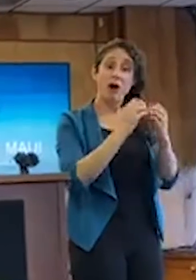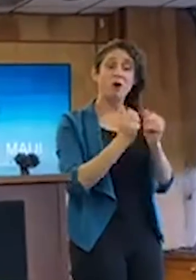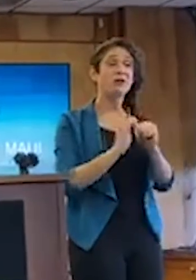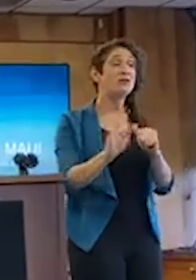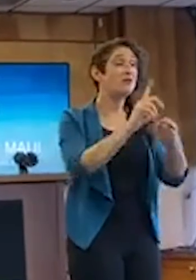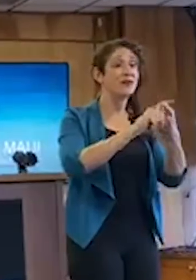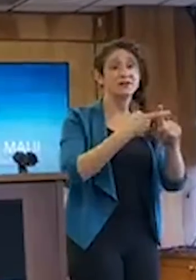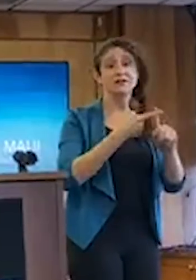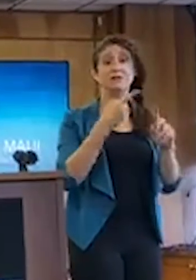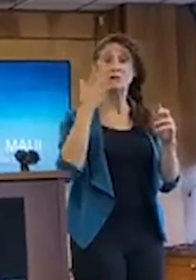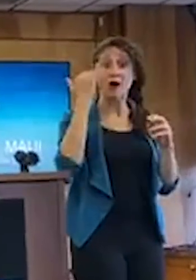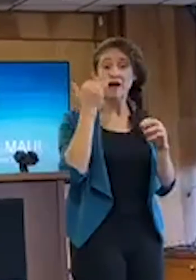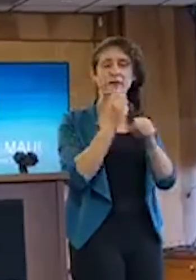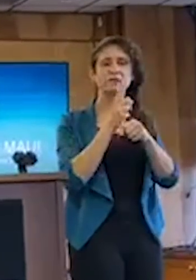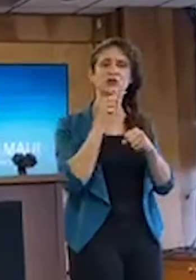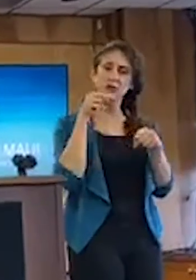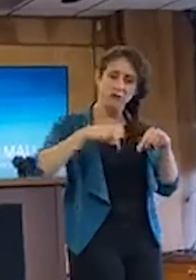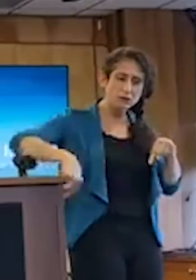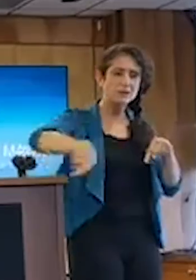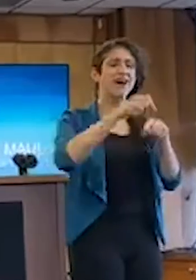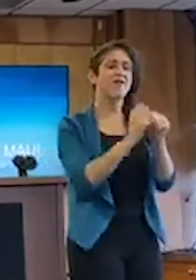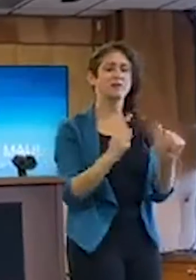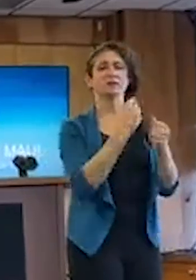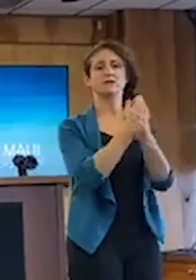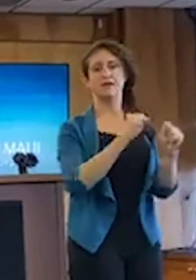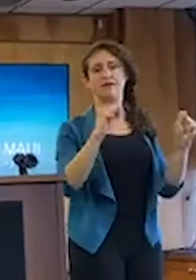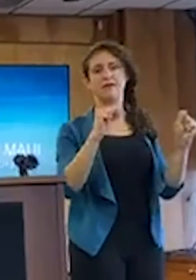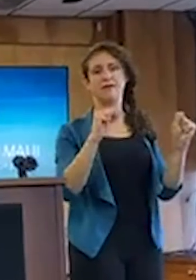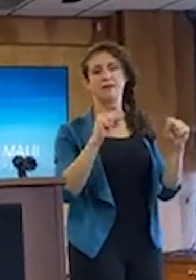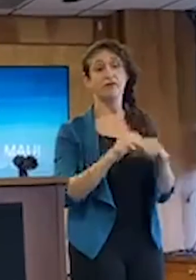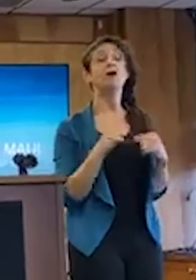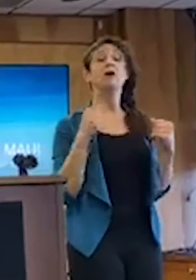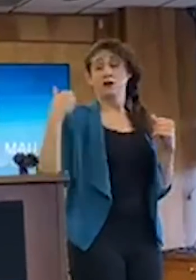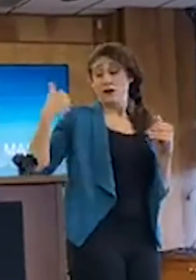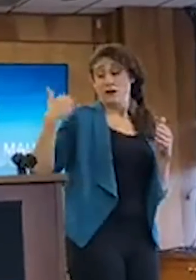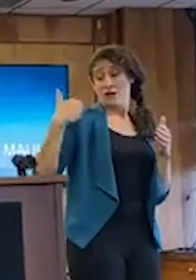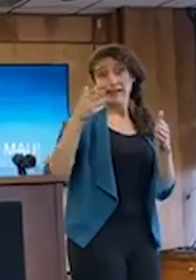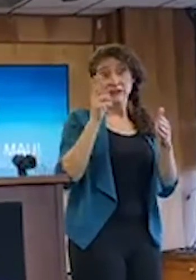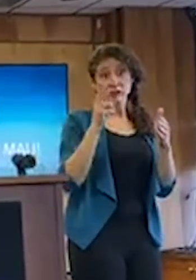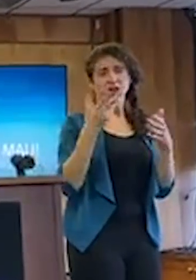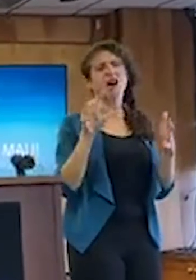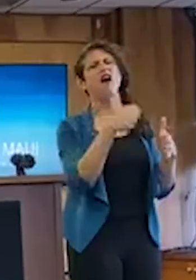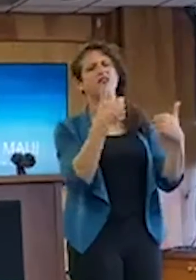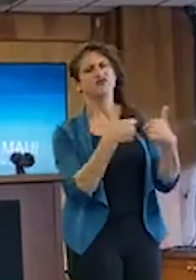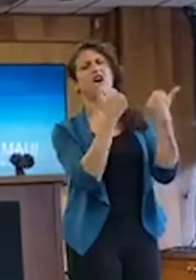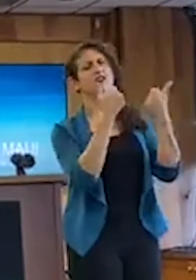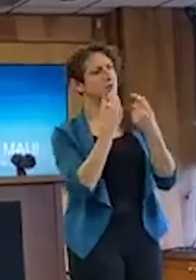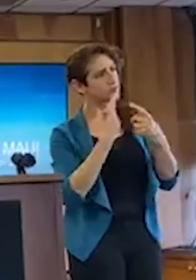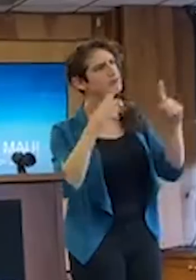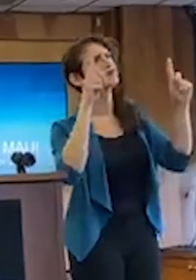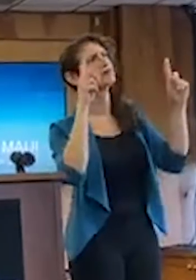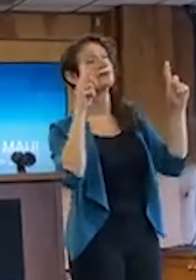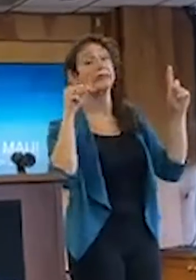safe. We face these kinds of challenges, this one being unprecedented before, and together we